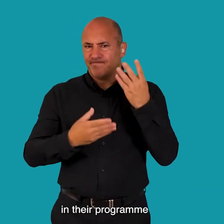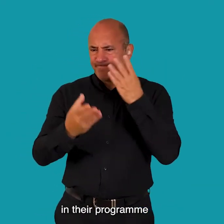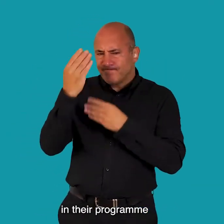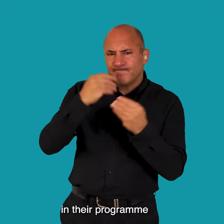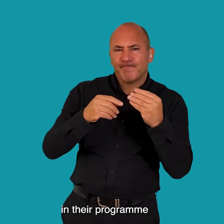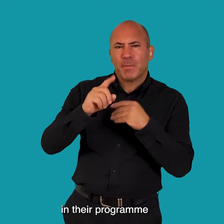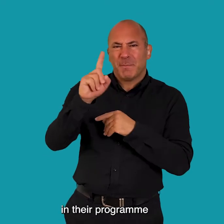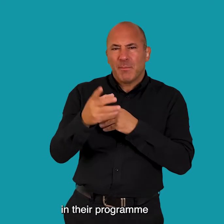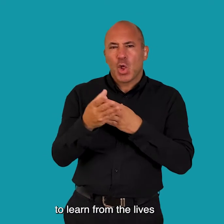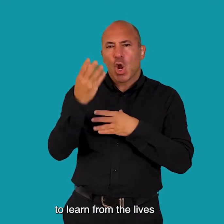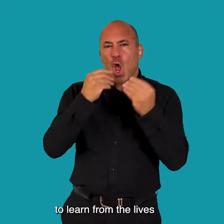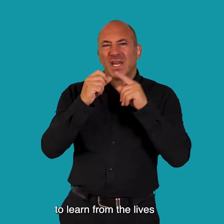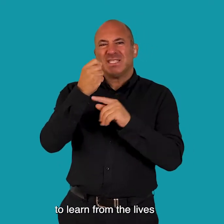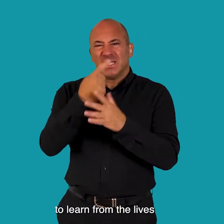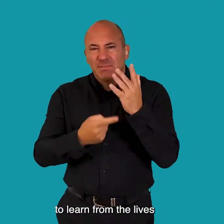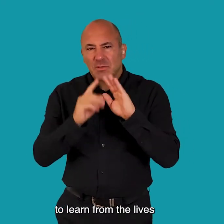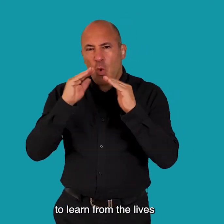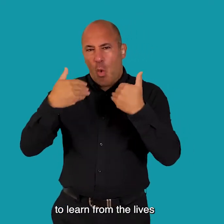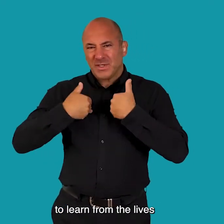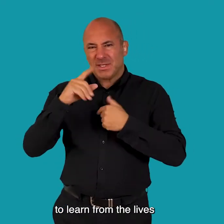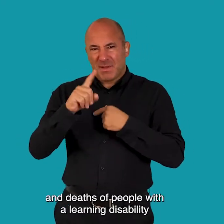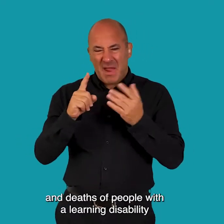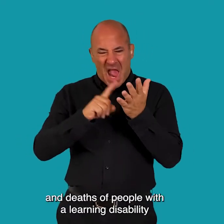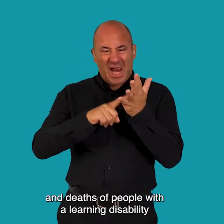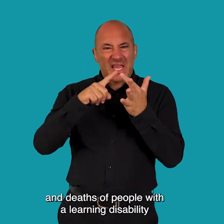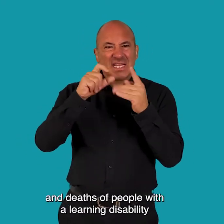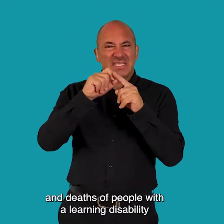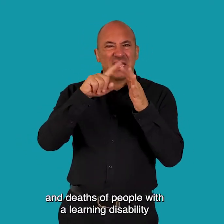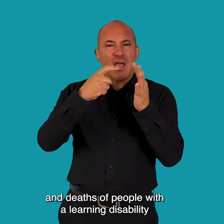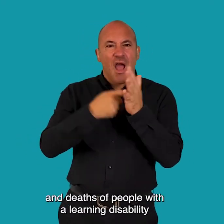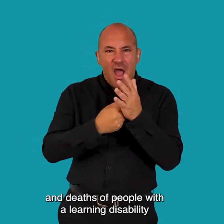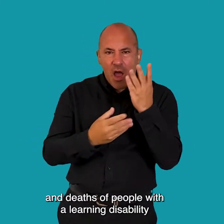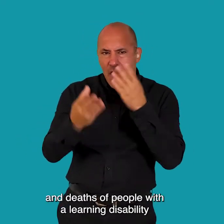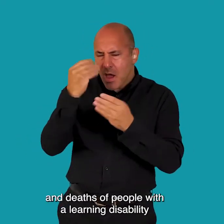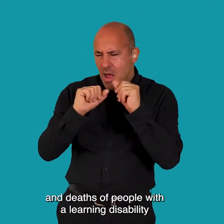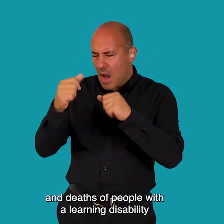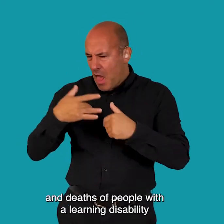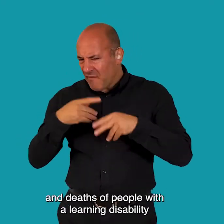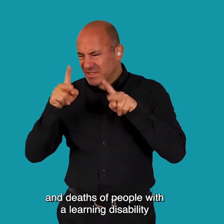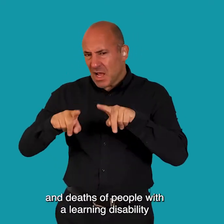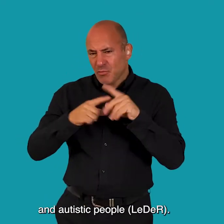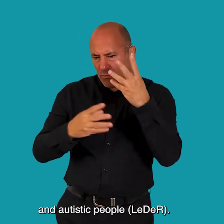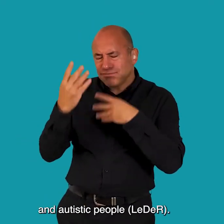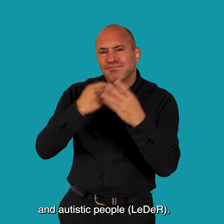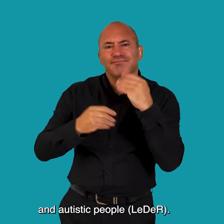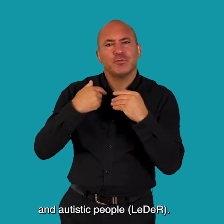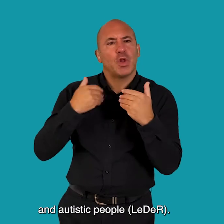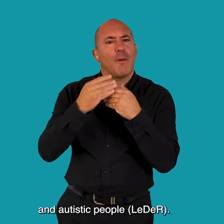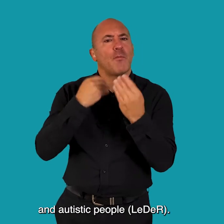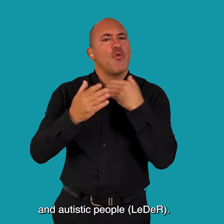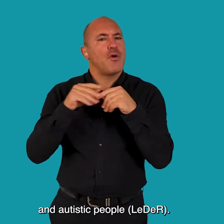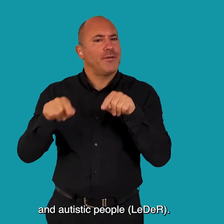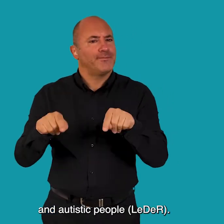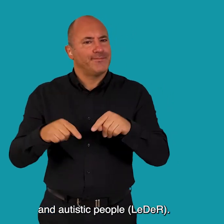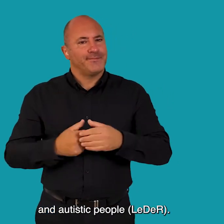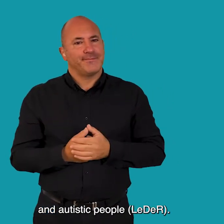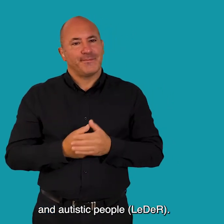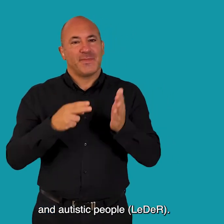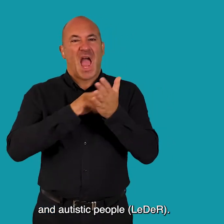their programme to learn from the lives and deaths of people with a learning disability and autistic people,